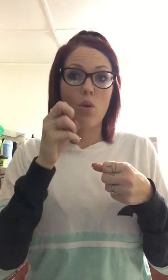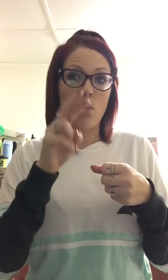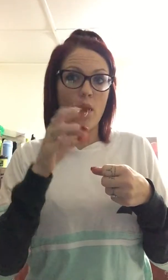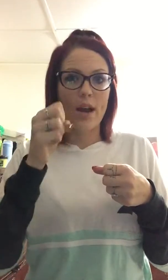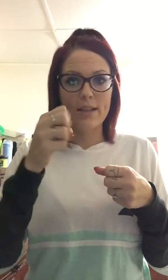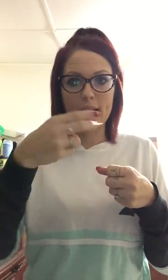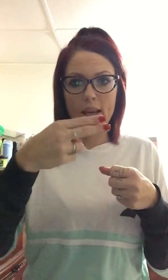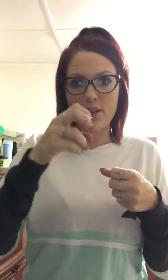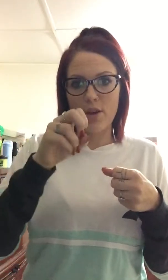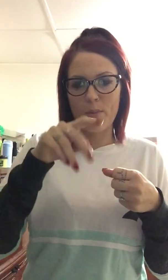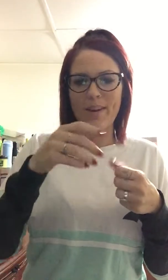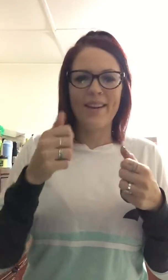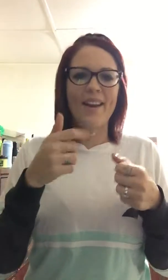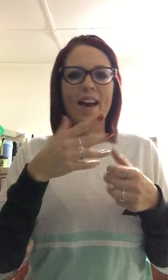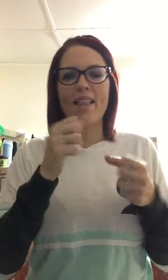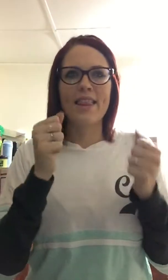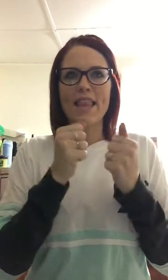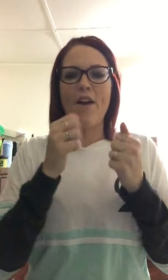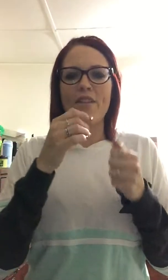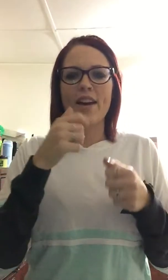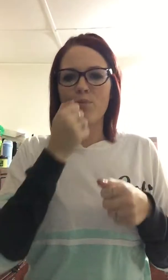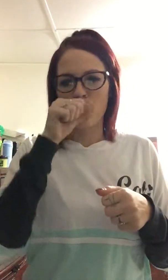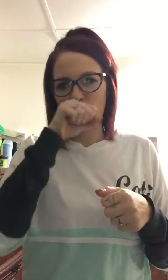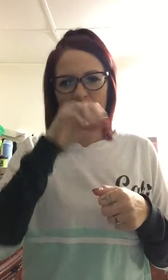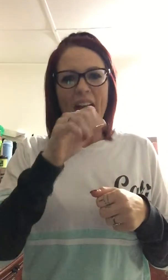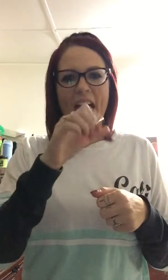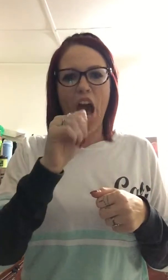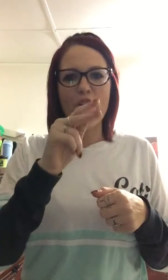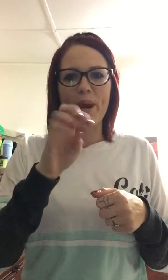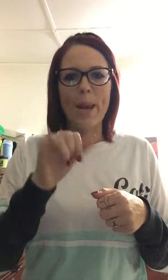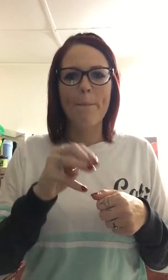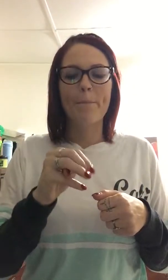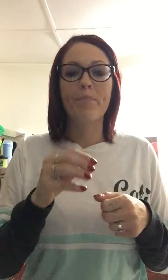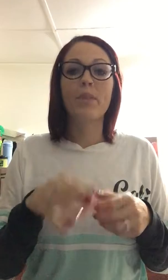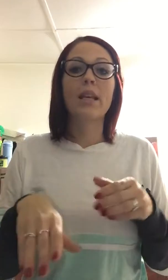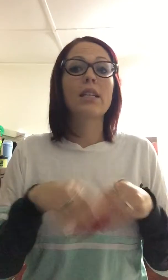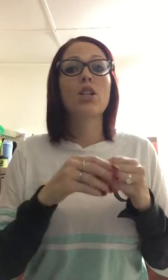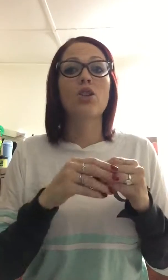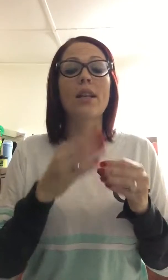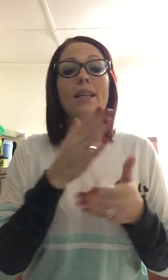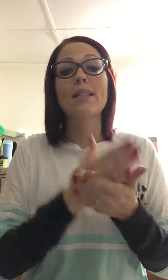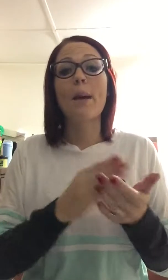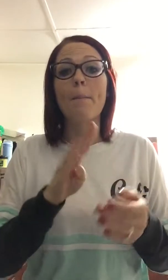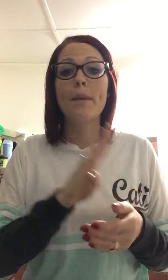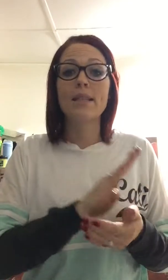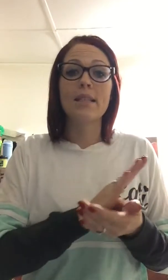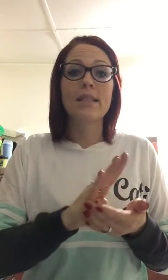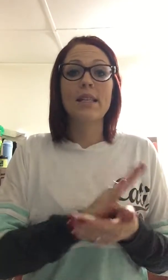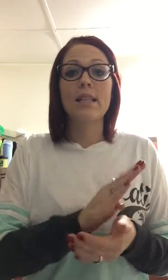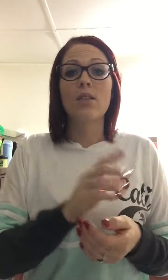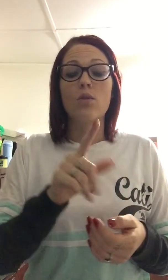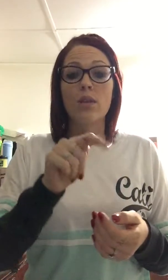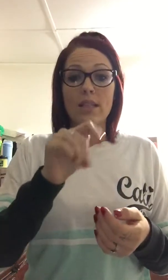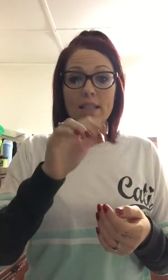me, Ben, and today's question is specific to the United States. How does the Affordable Care Act work, and what does it do? Although